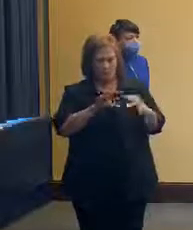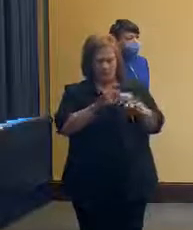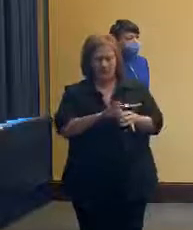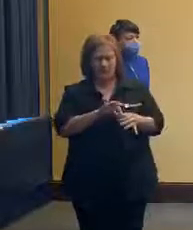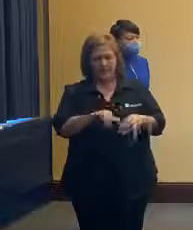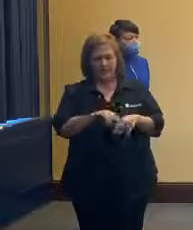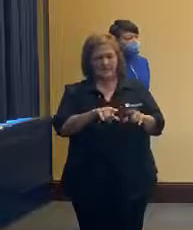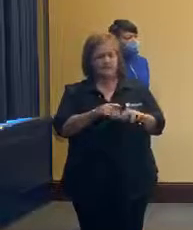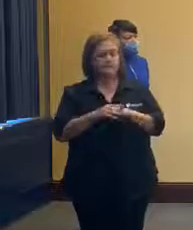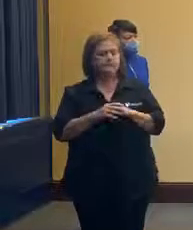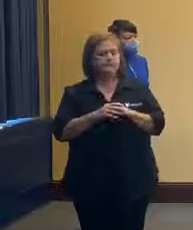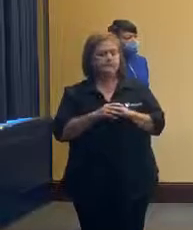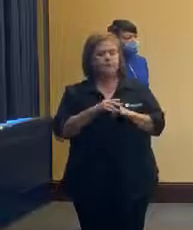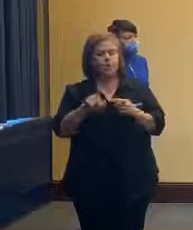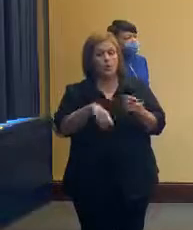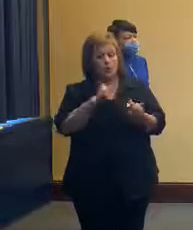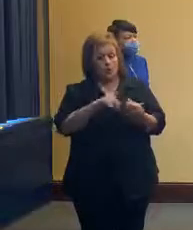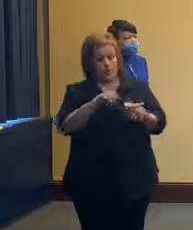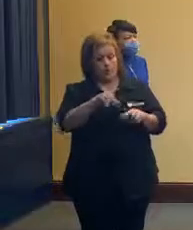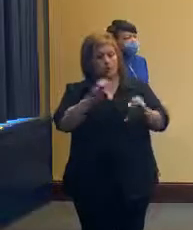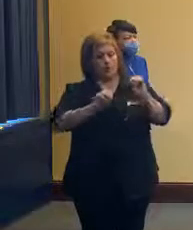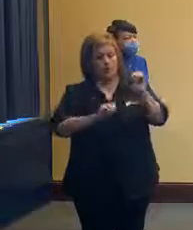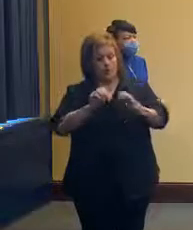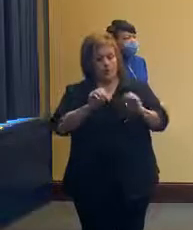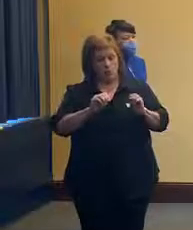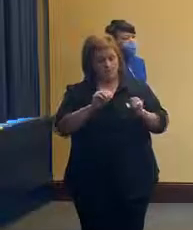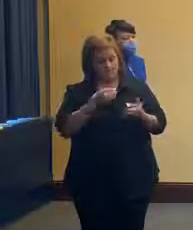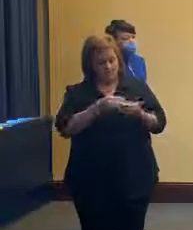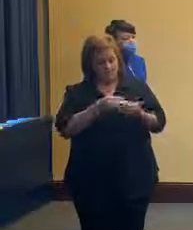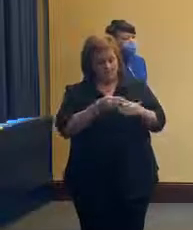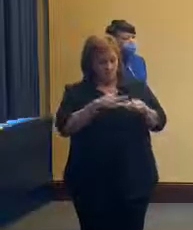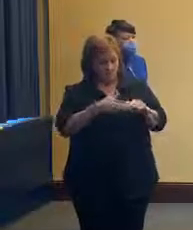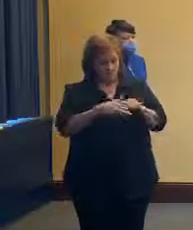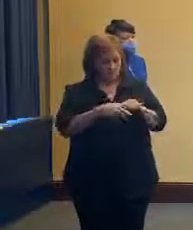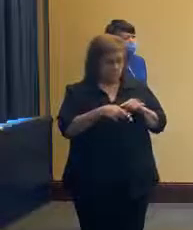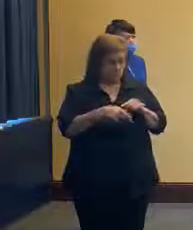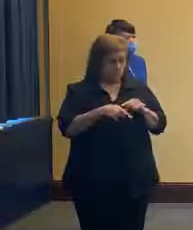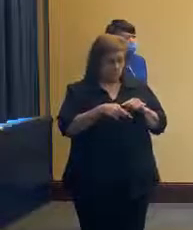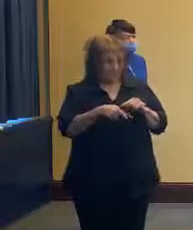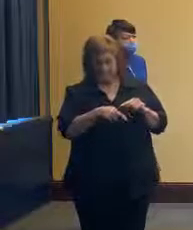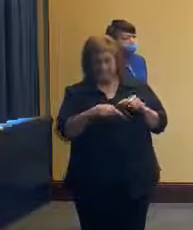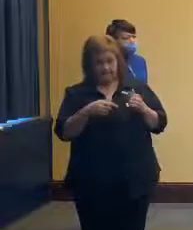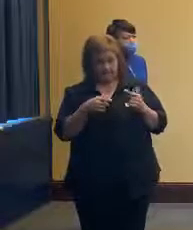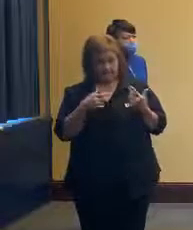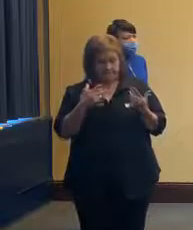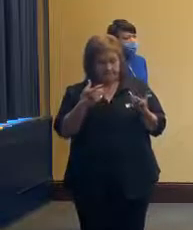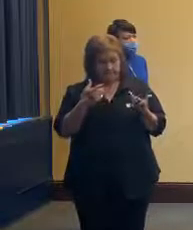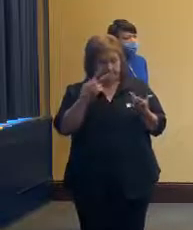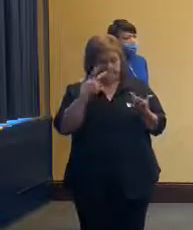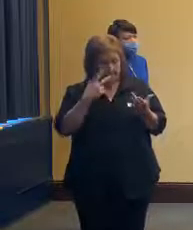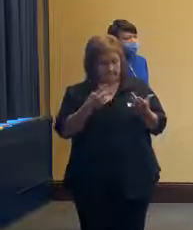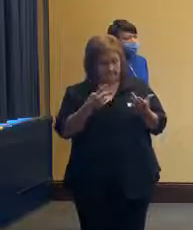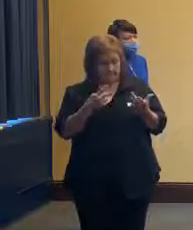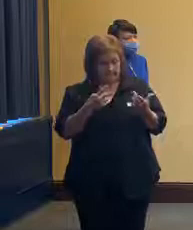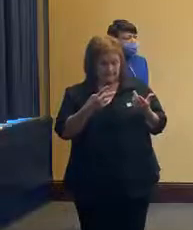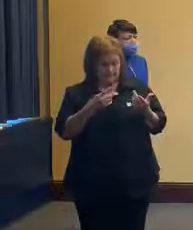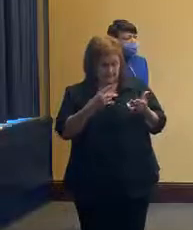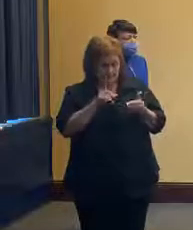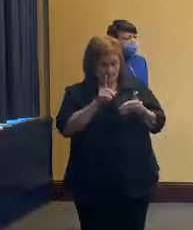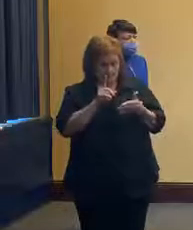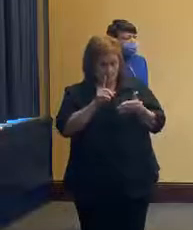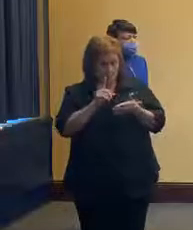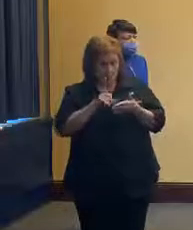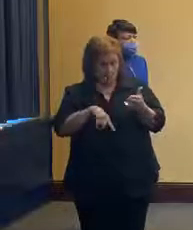that as well. When you're evaluating some of your budget reduction plans, whether it's here or anywhere else, you look at the low-hanging fruit. What